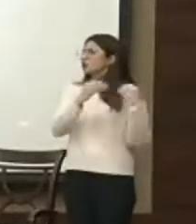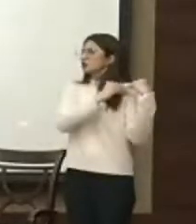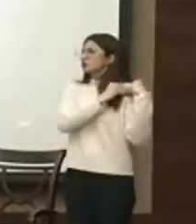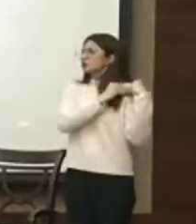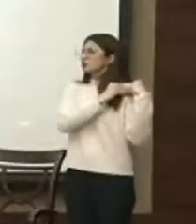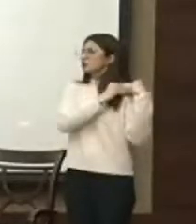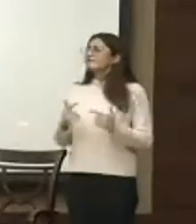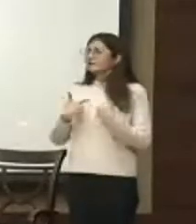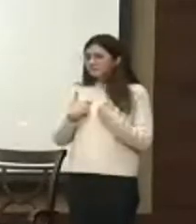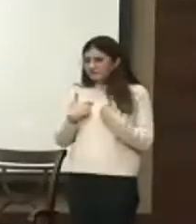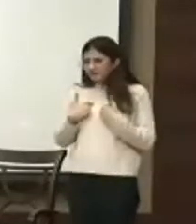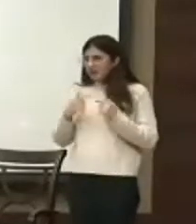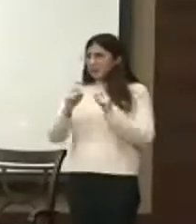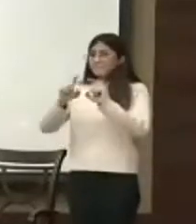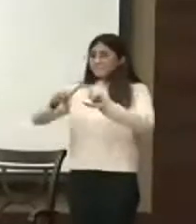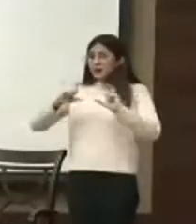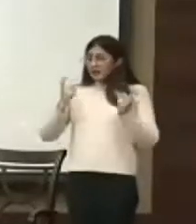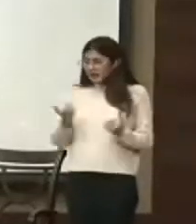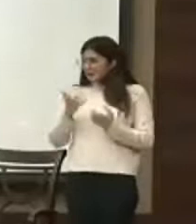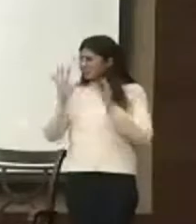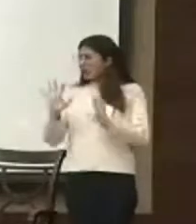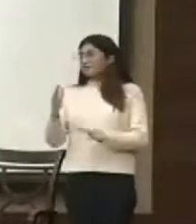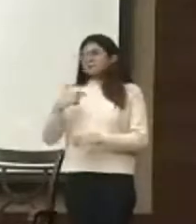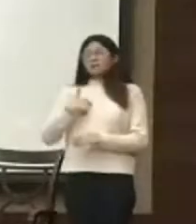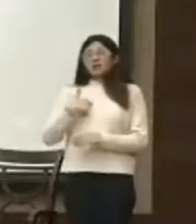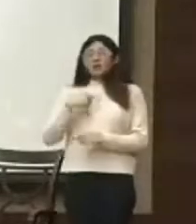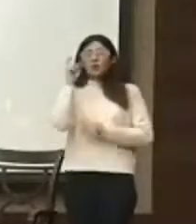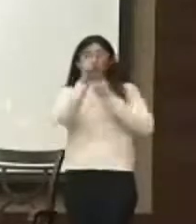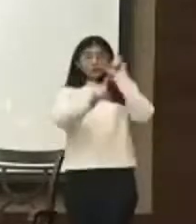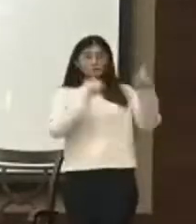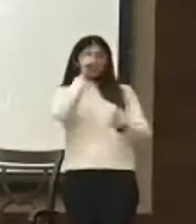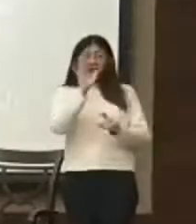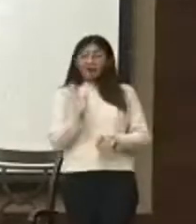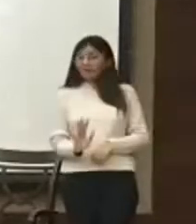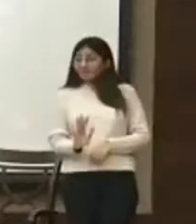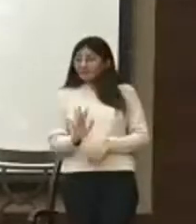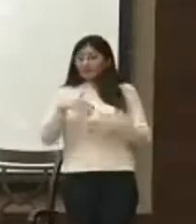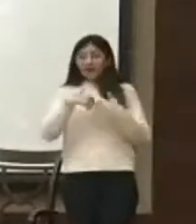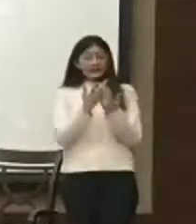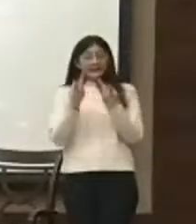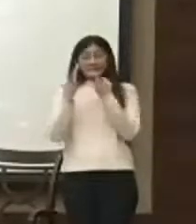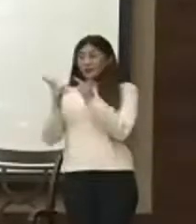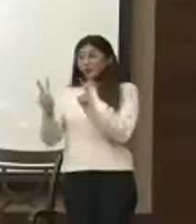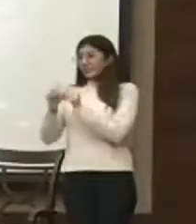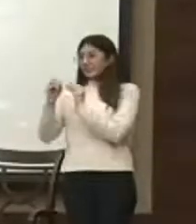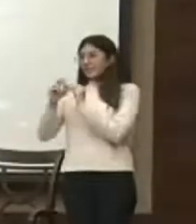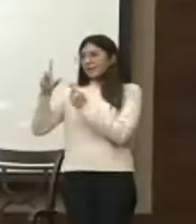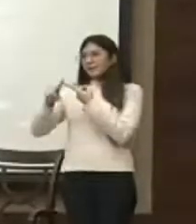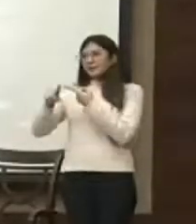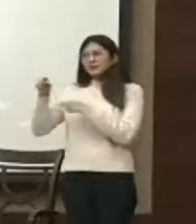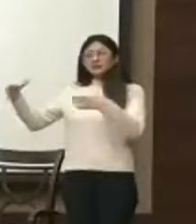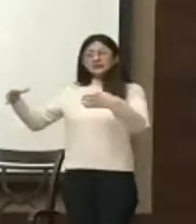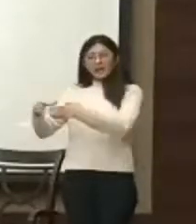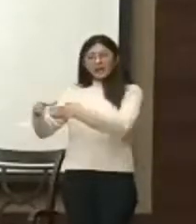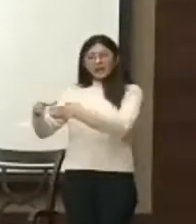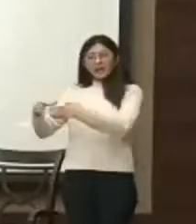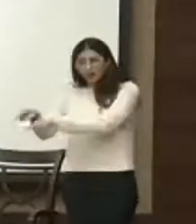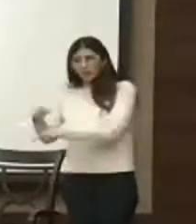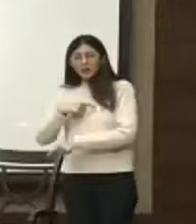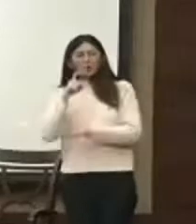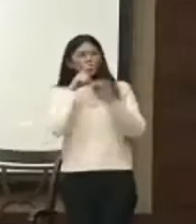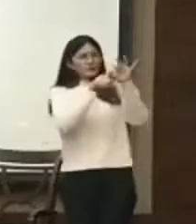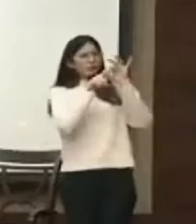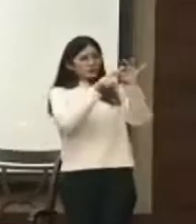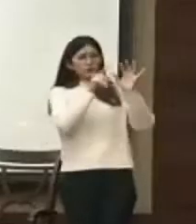how much in the parliament have we raised questions about the differently able sector? How many times have we raised